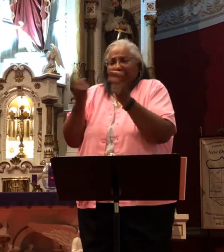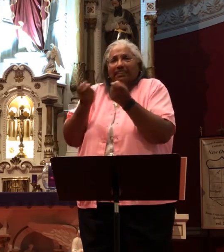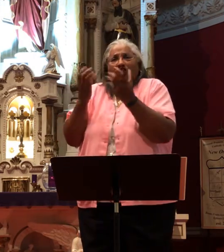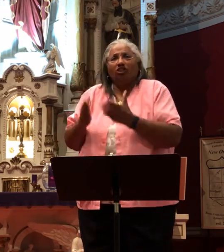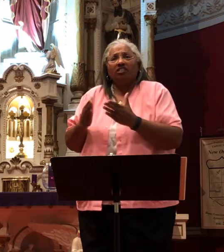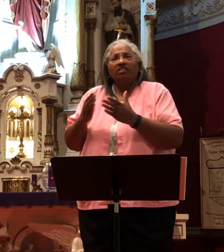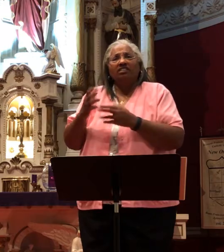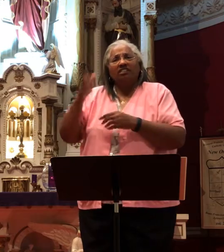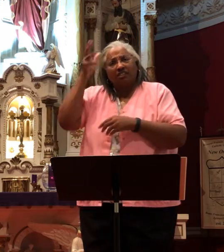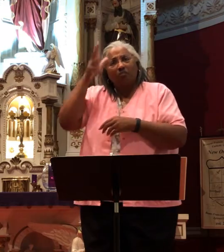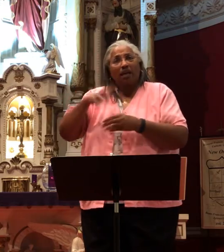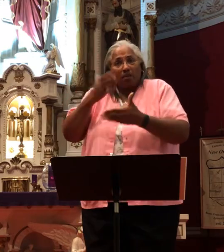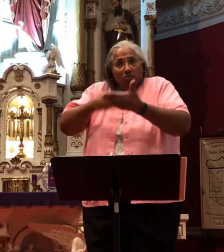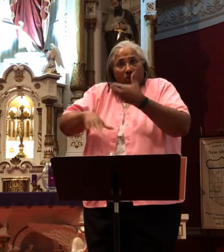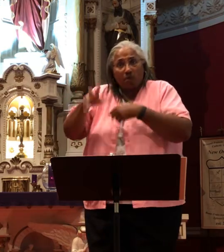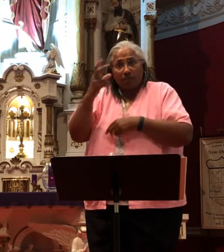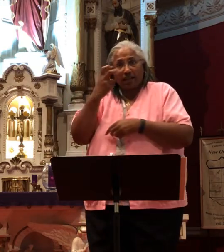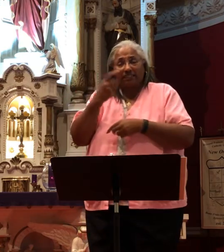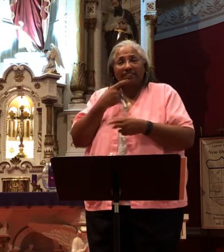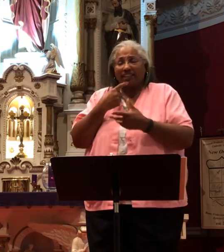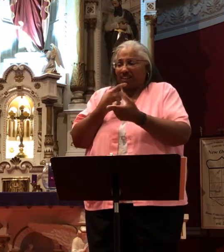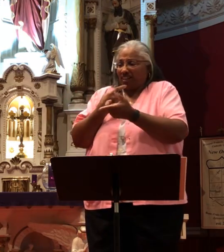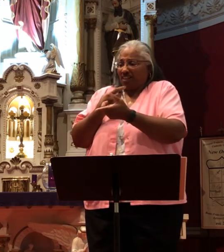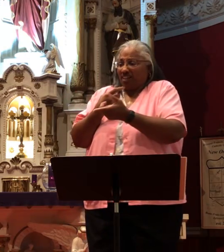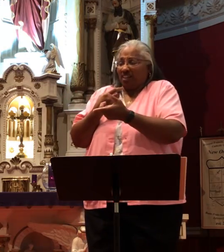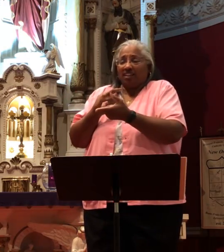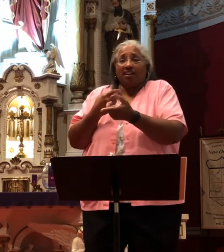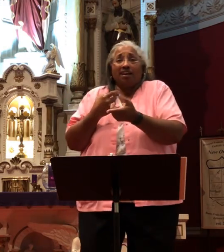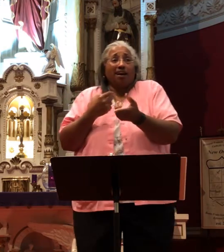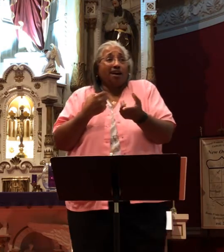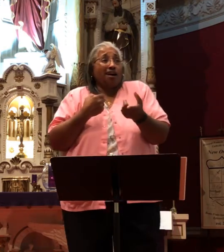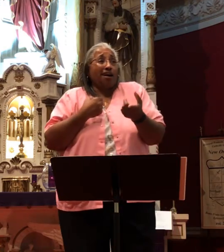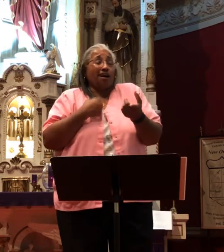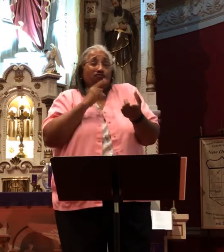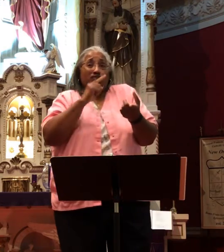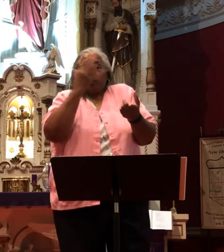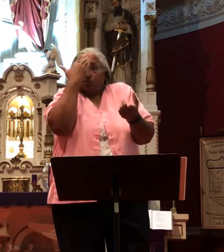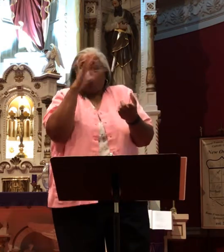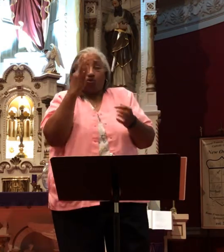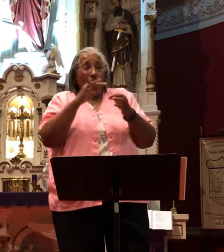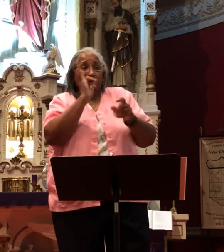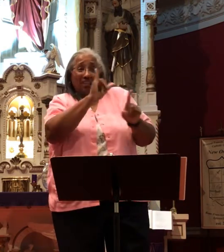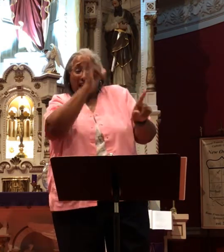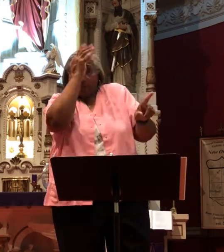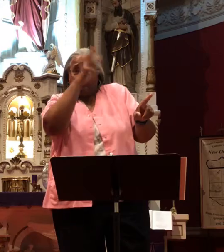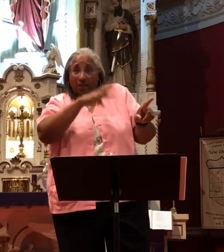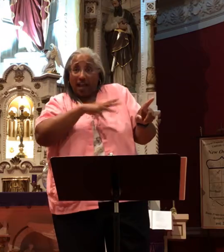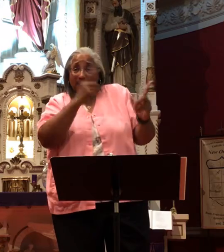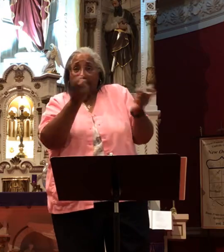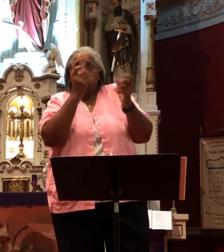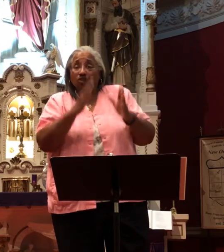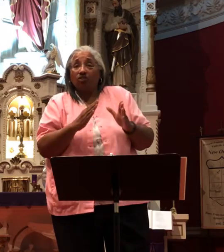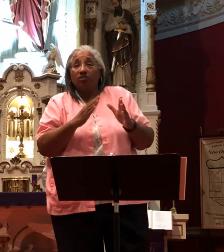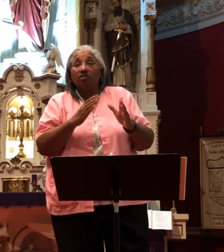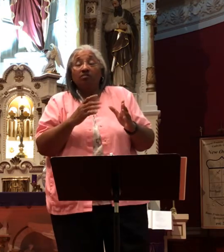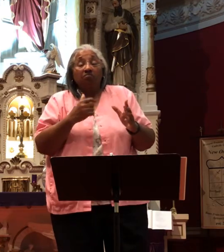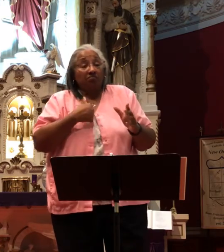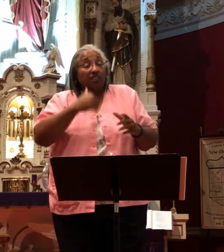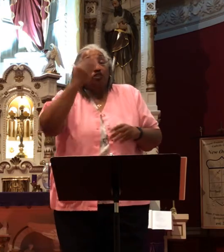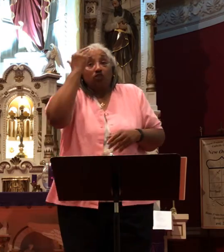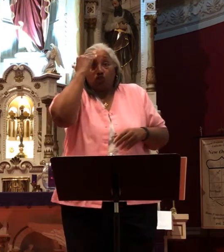man born blind says, I really don't know if he's a sinner. I haven't even met him. I just saw him. He put